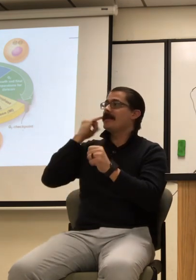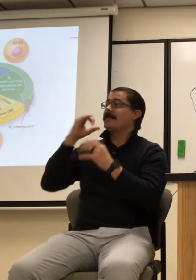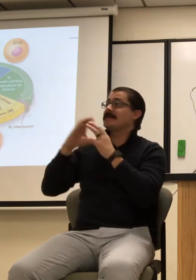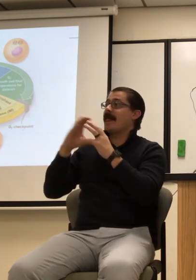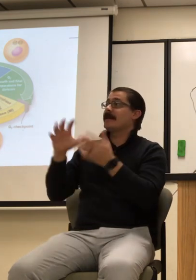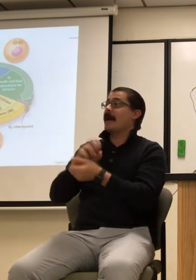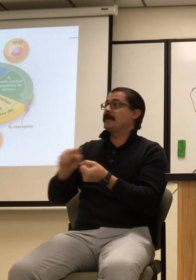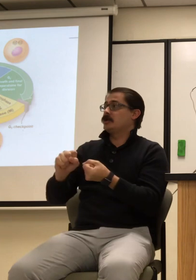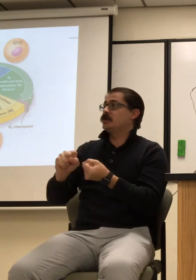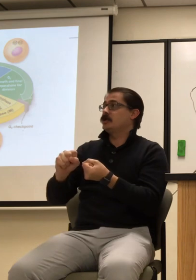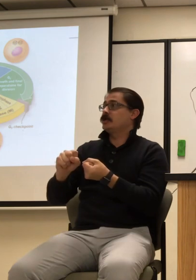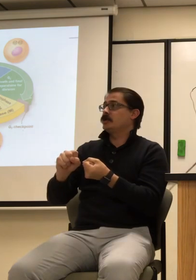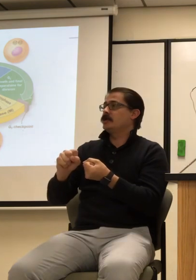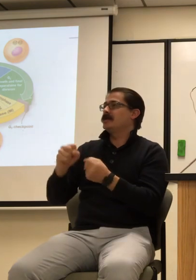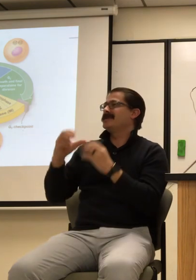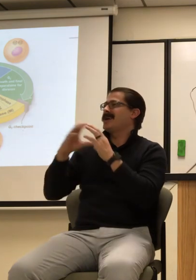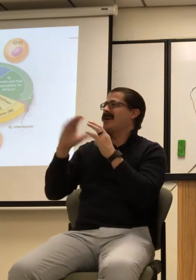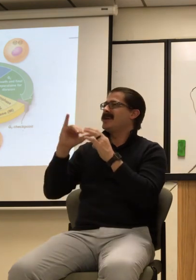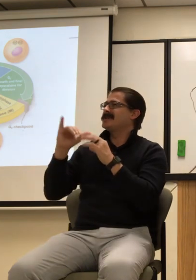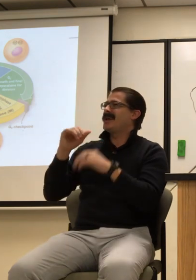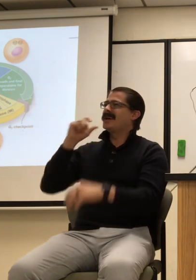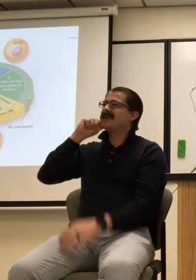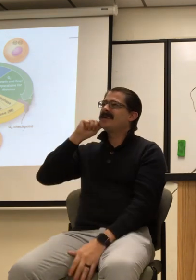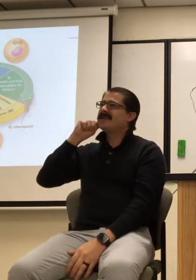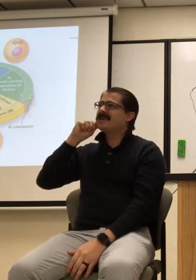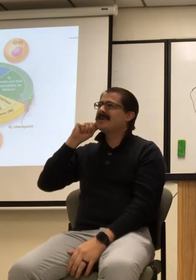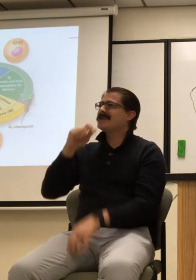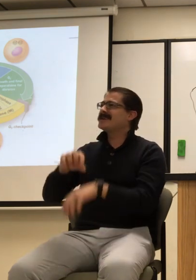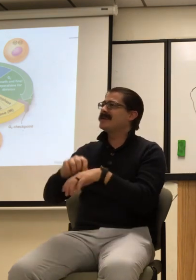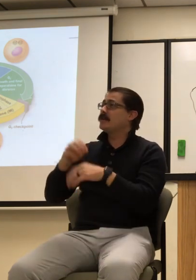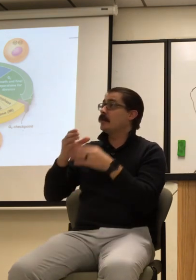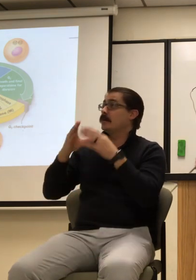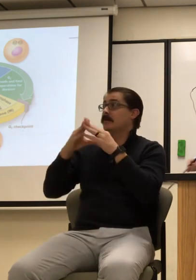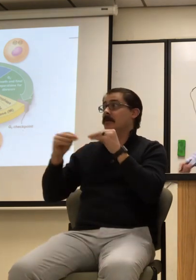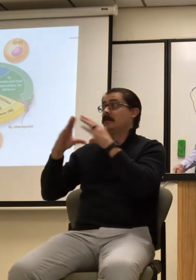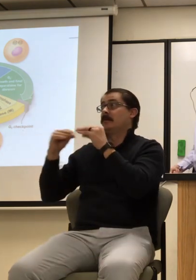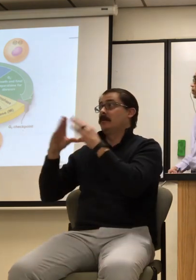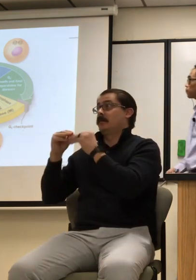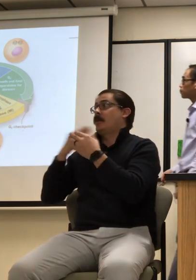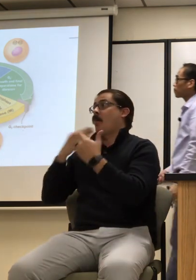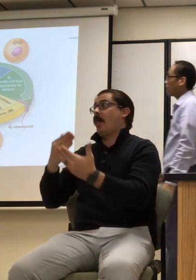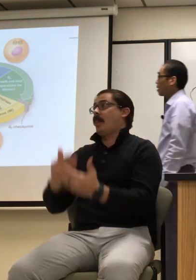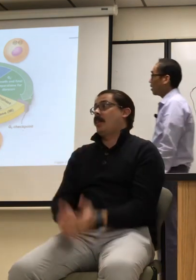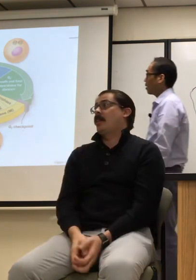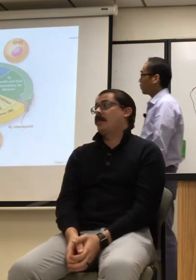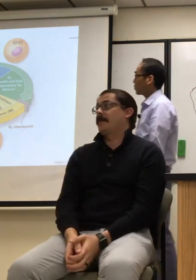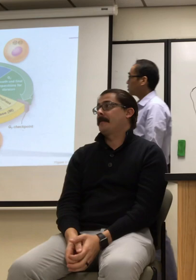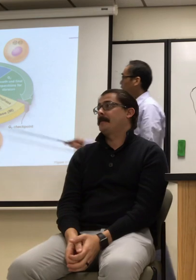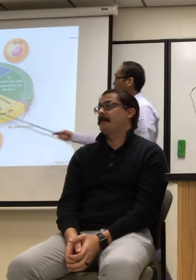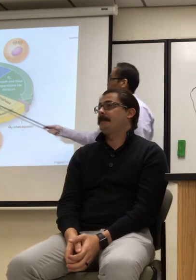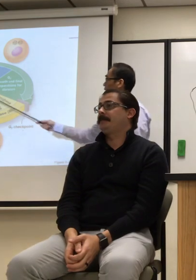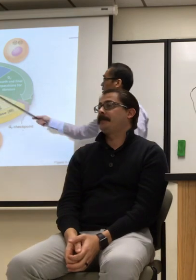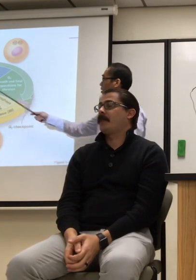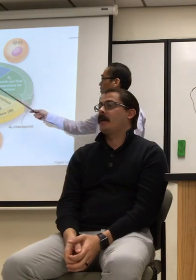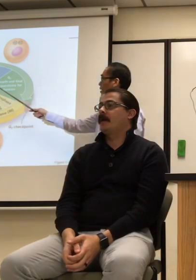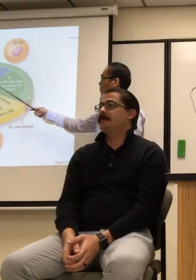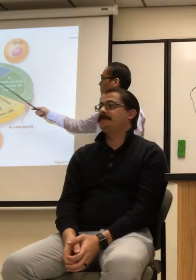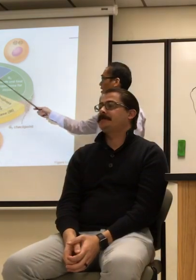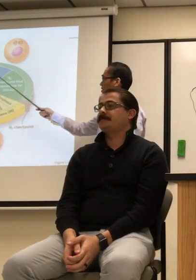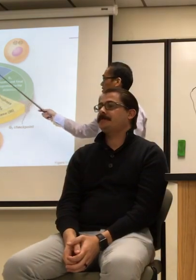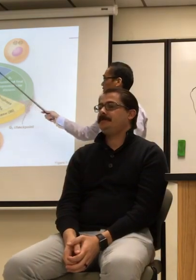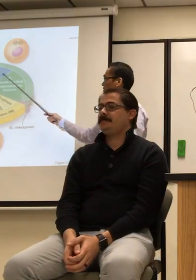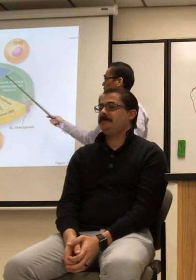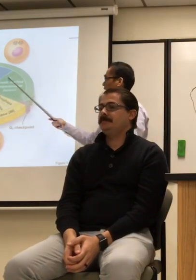damaged. But like cells like epithelial cells, they divide quite well. And so there's these